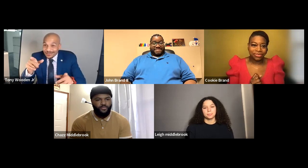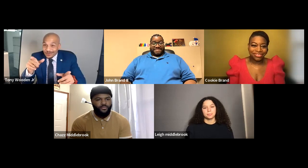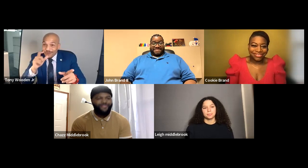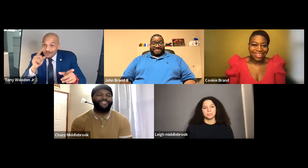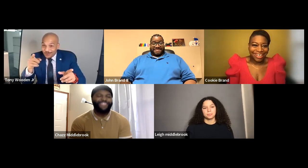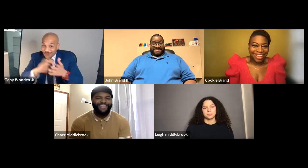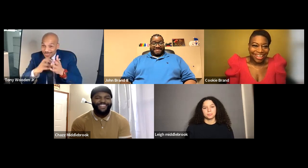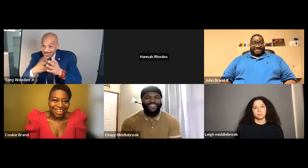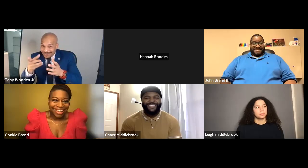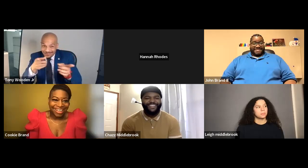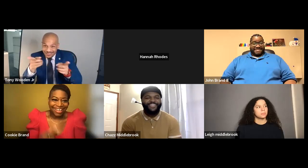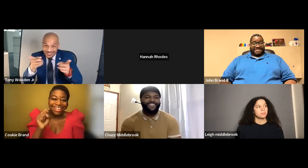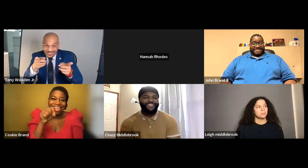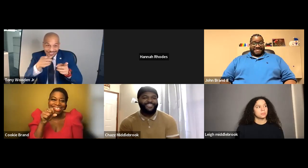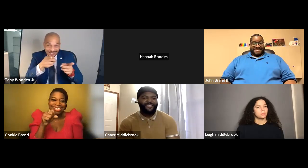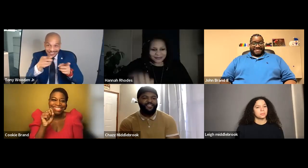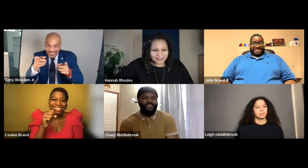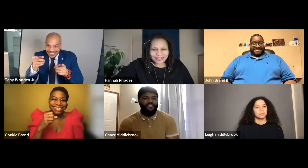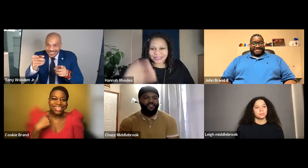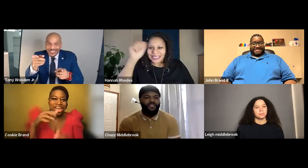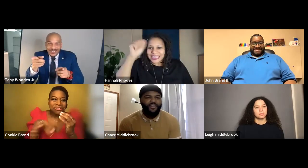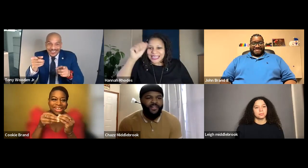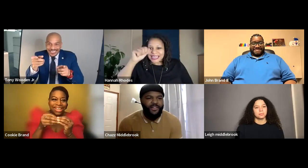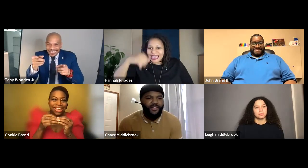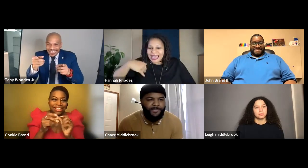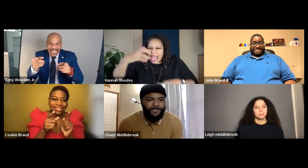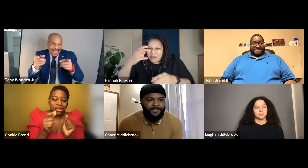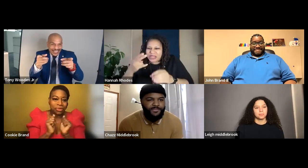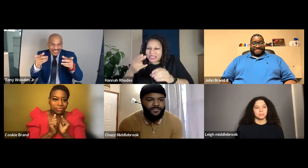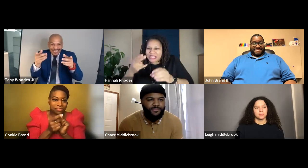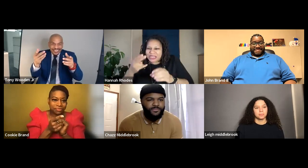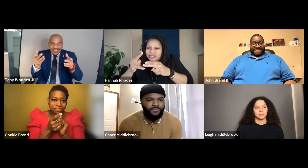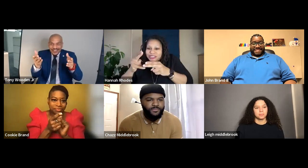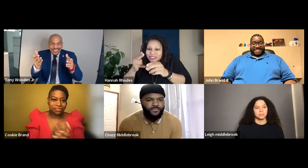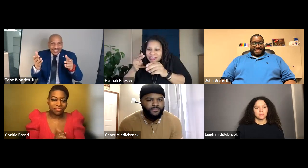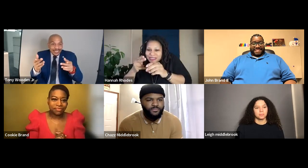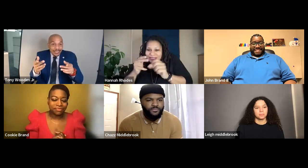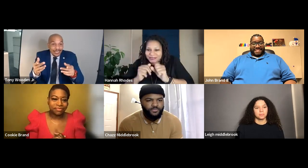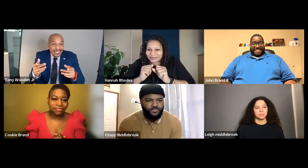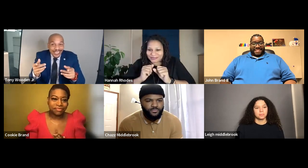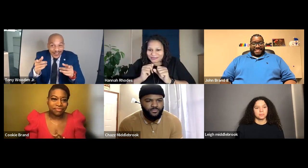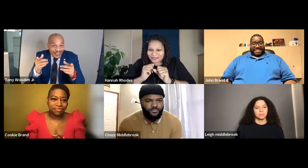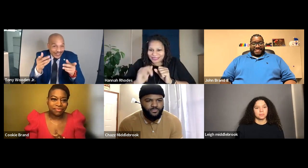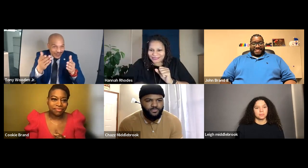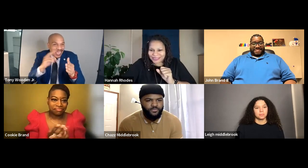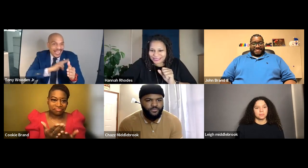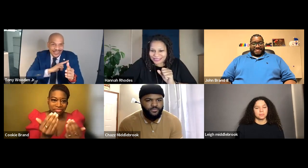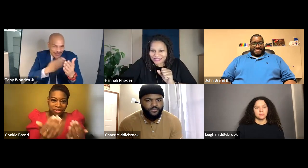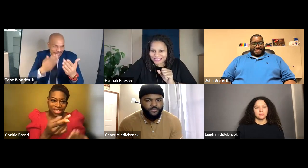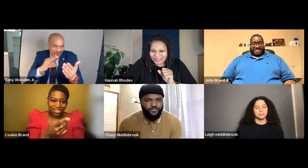Hannah actually has a hand raised. Oh, you want to say something? We should have Cookie first. Hannah's saying, yeah, I just wanted to, who goes